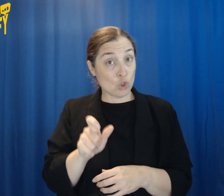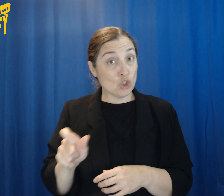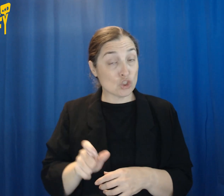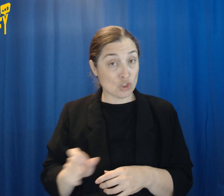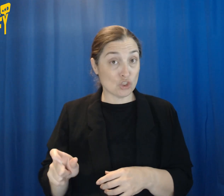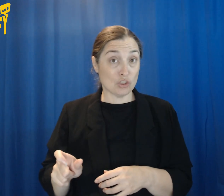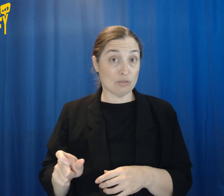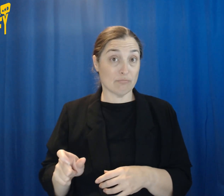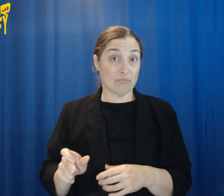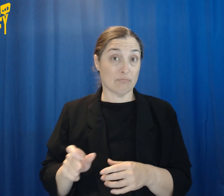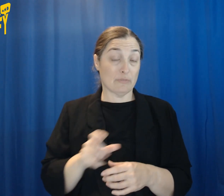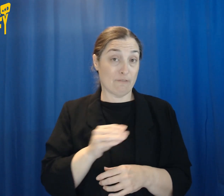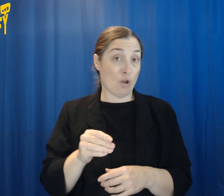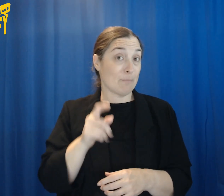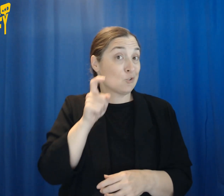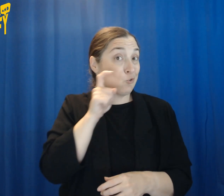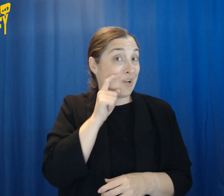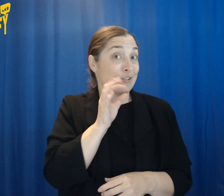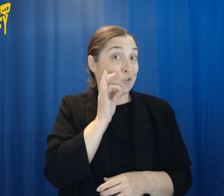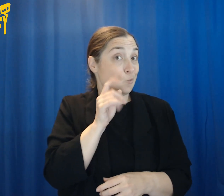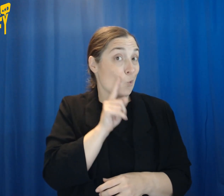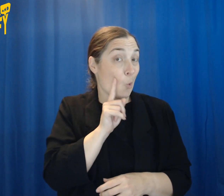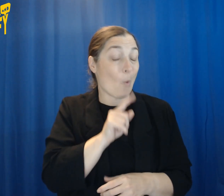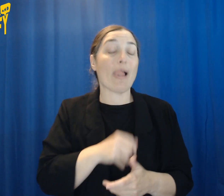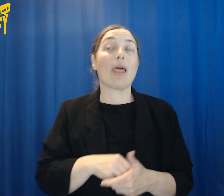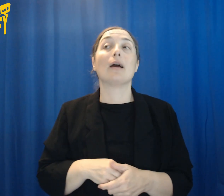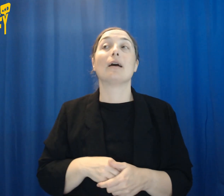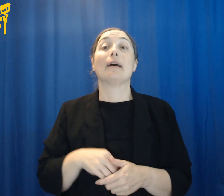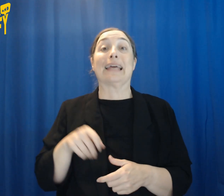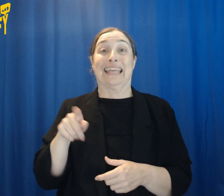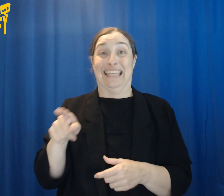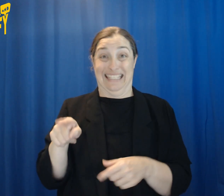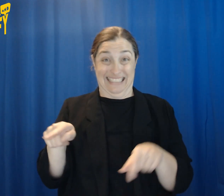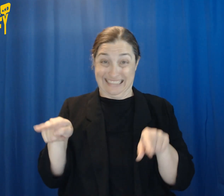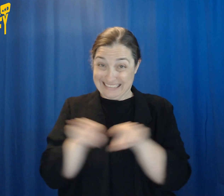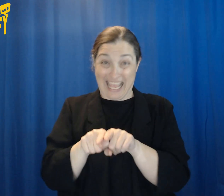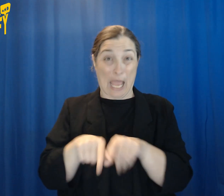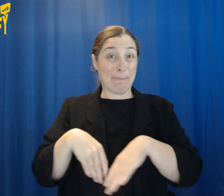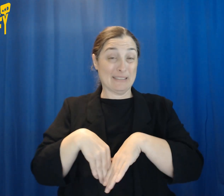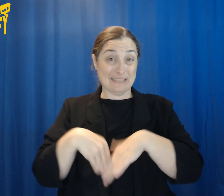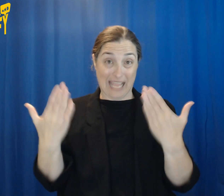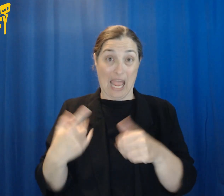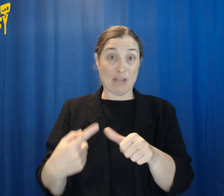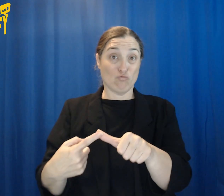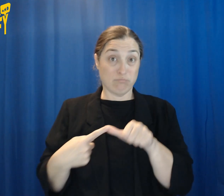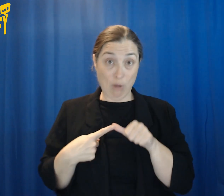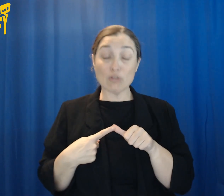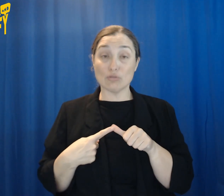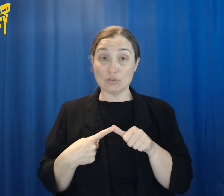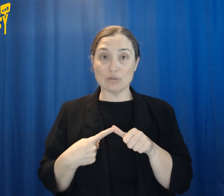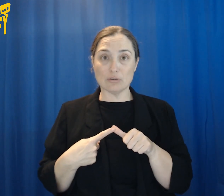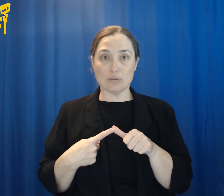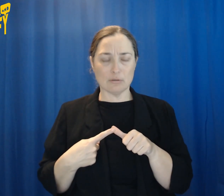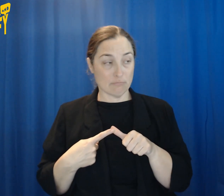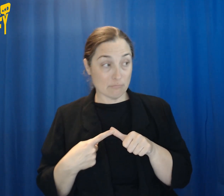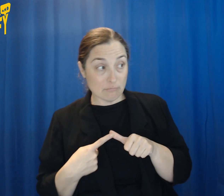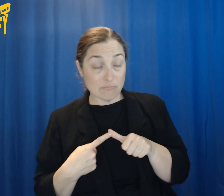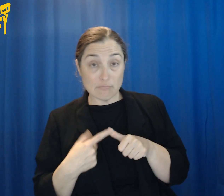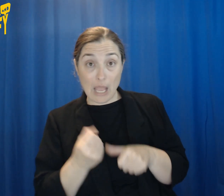Strange Little Girl, and he got back to me literally that day, and he's like, do you have anything else about this? Because